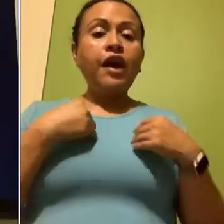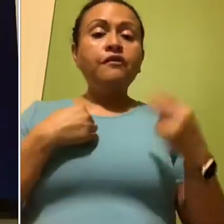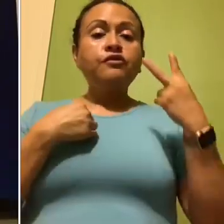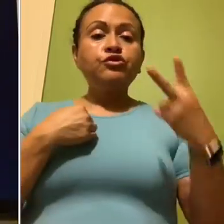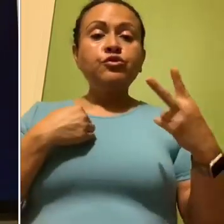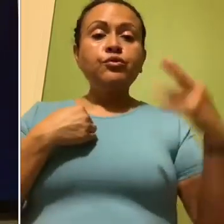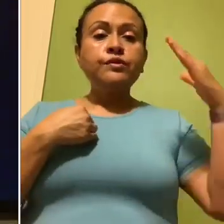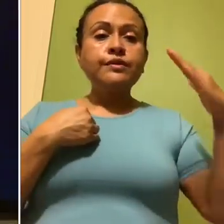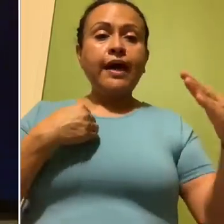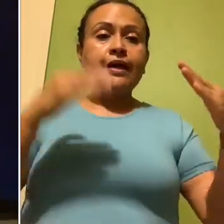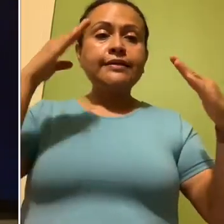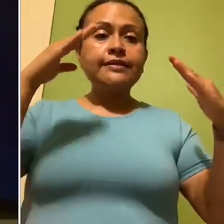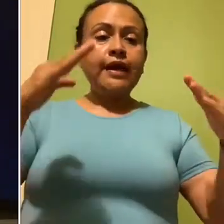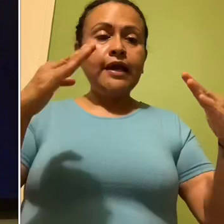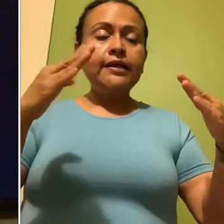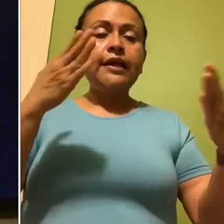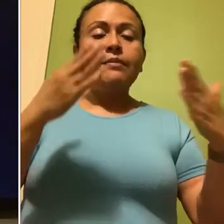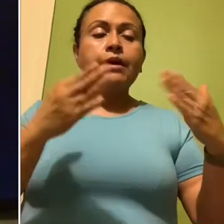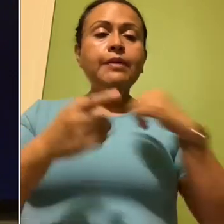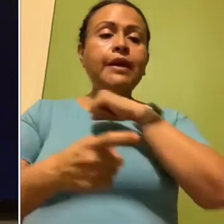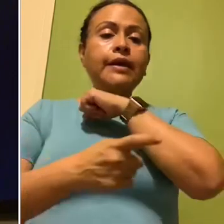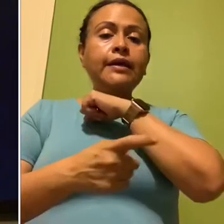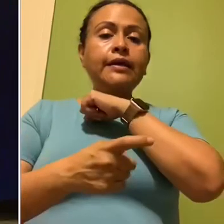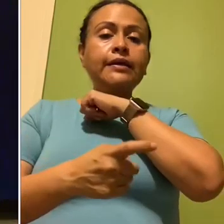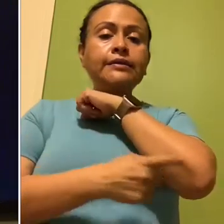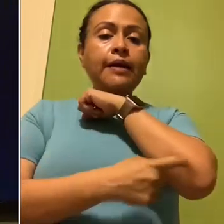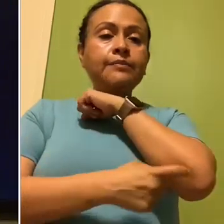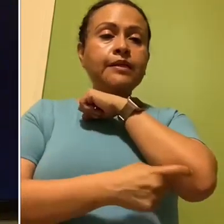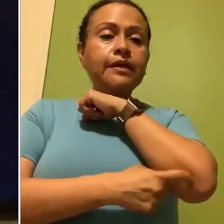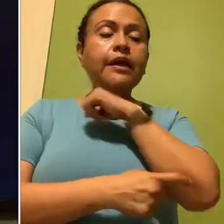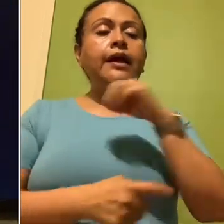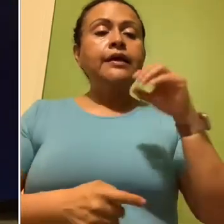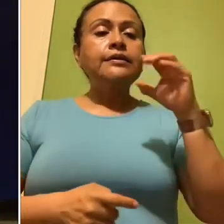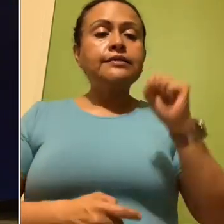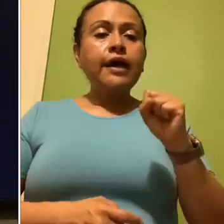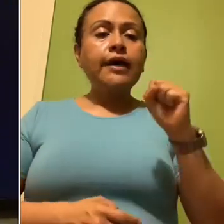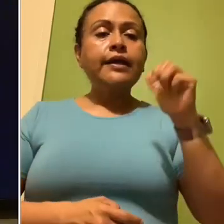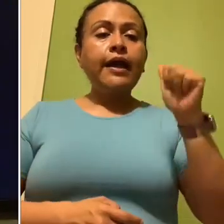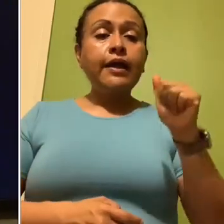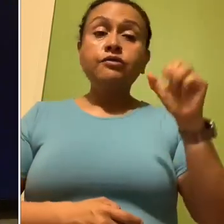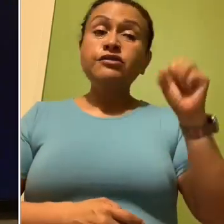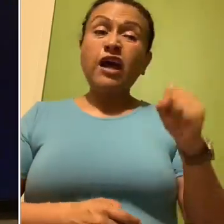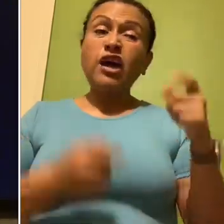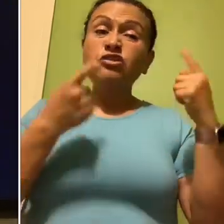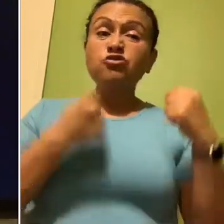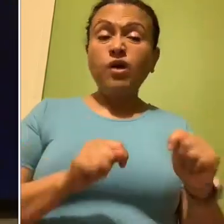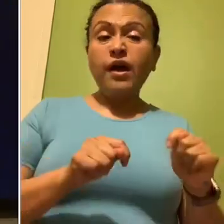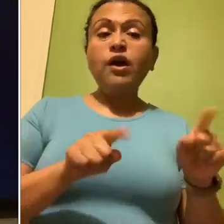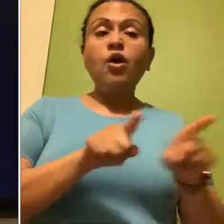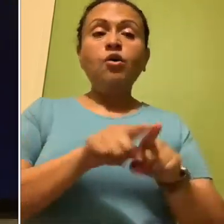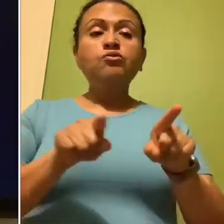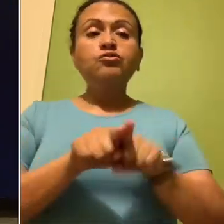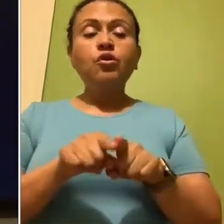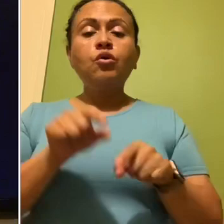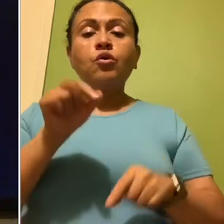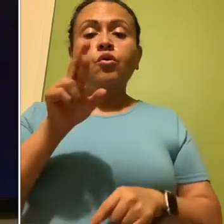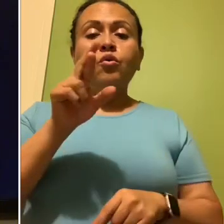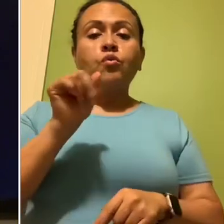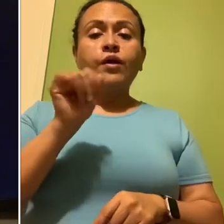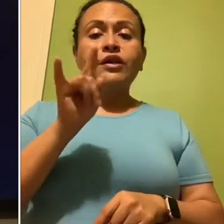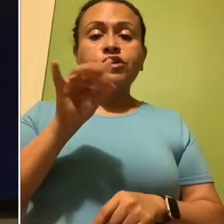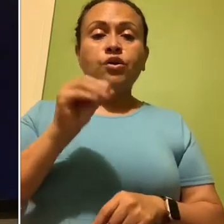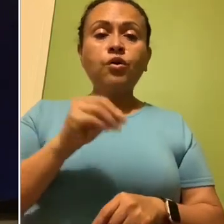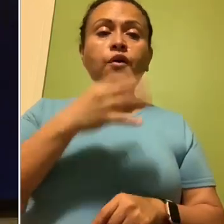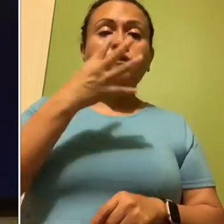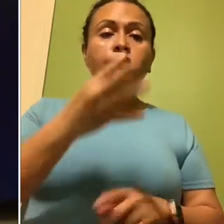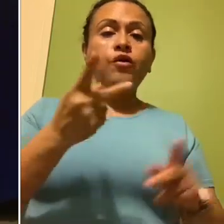we have two sides. And so it might be tempting to use side angle side because we have side angle side here. And even the ratios look